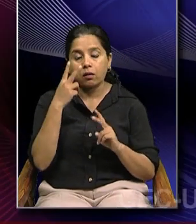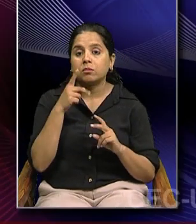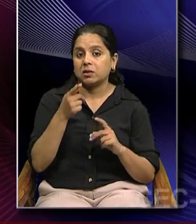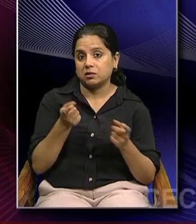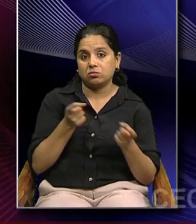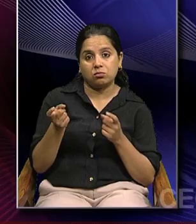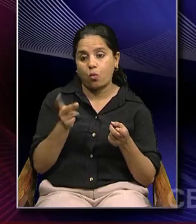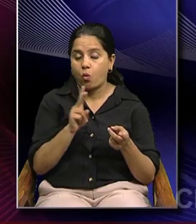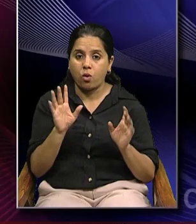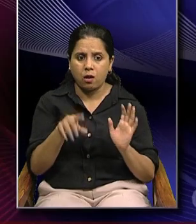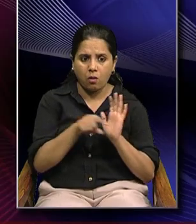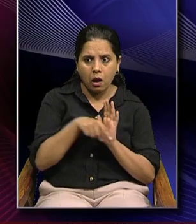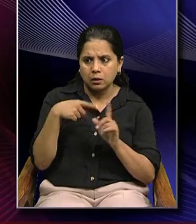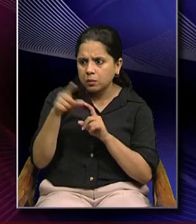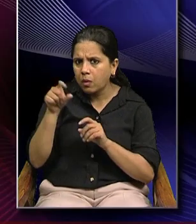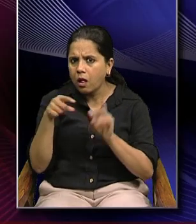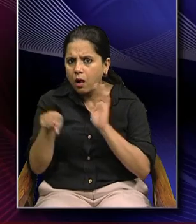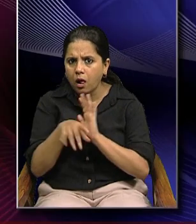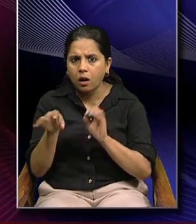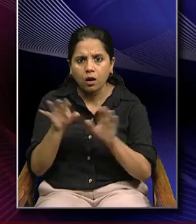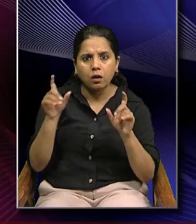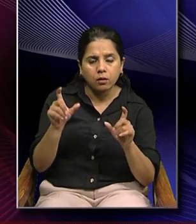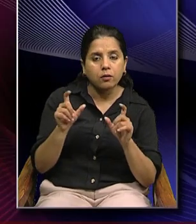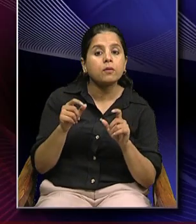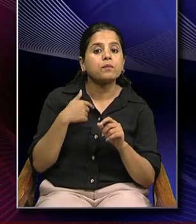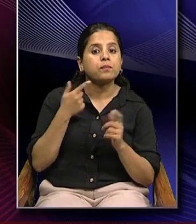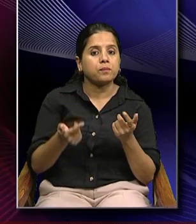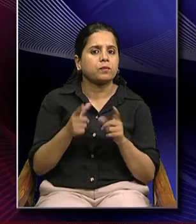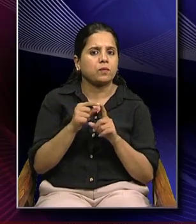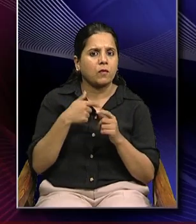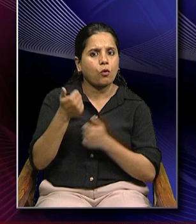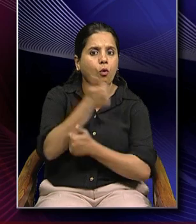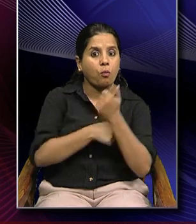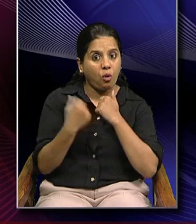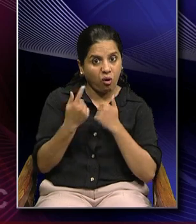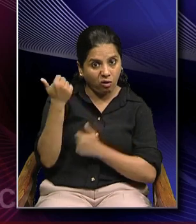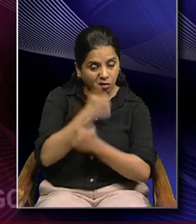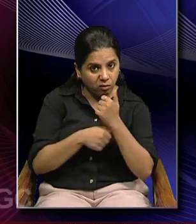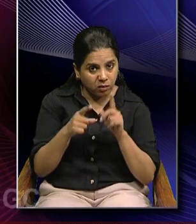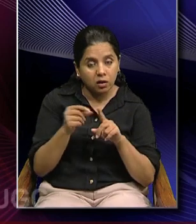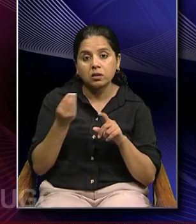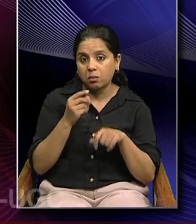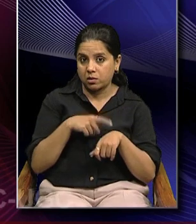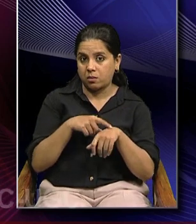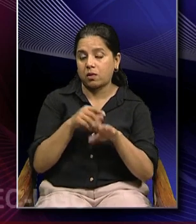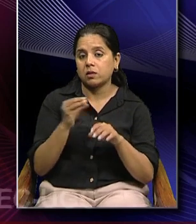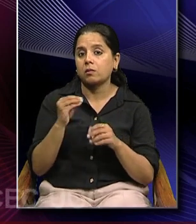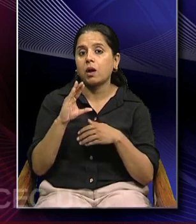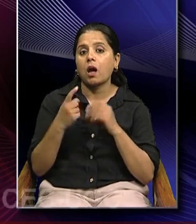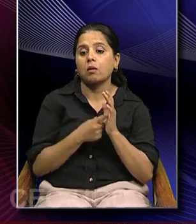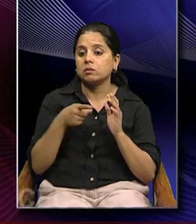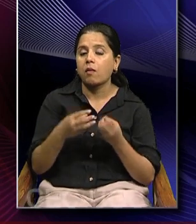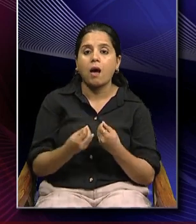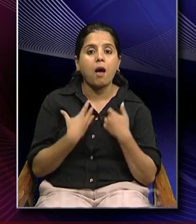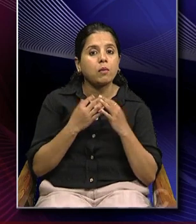situation. Now we are not supposed to deal with competitors only. At times, some customers who are not